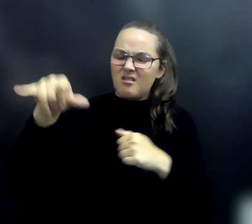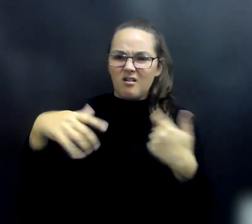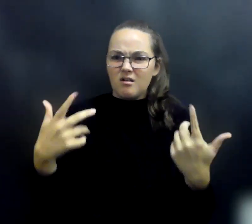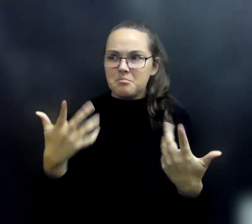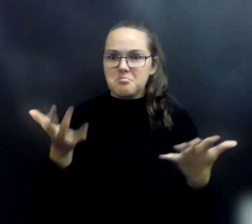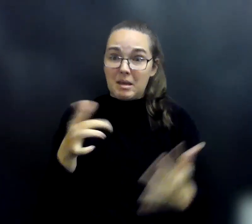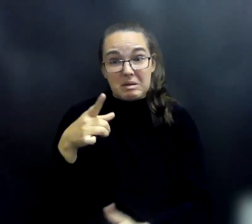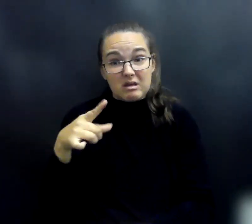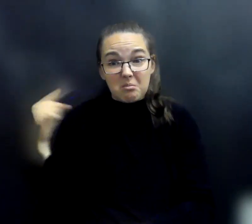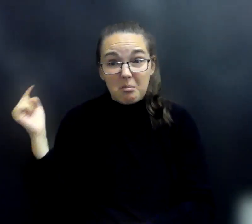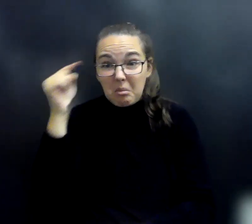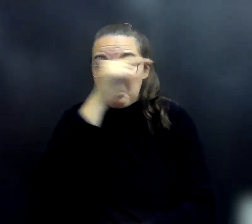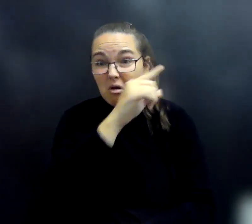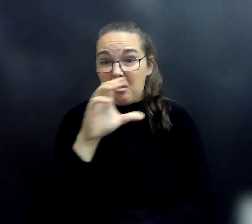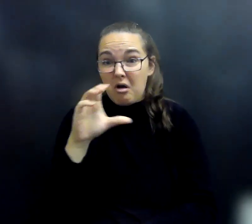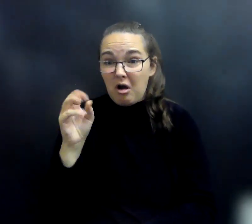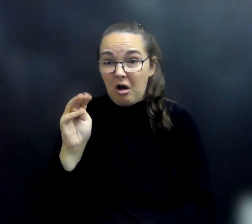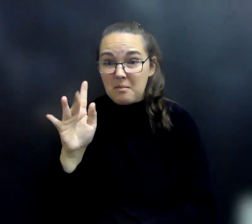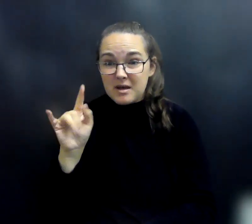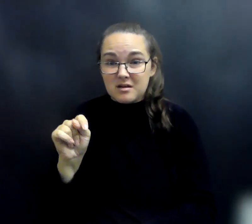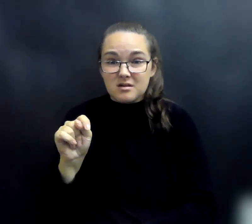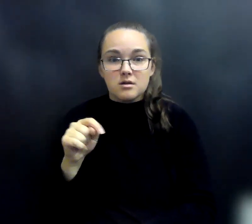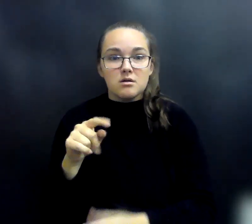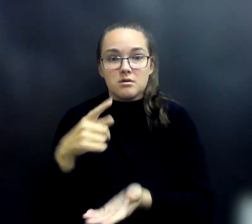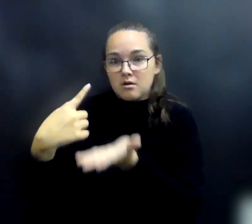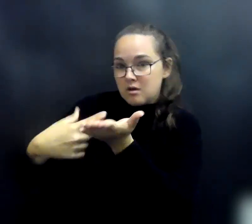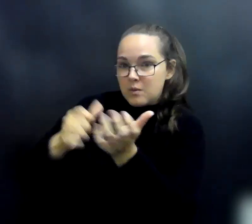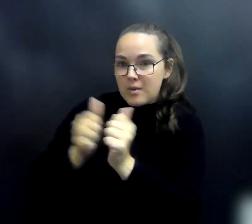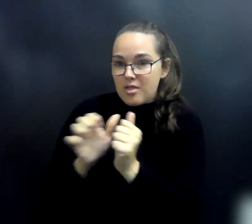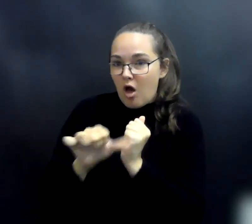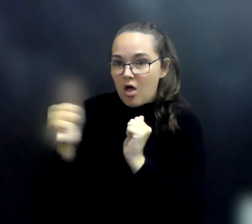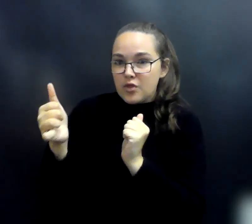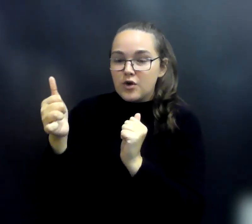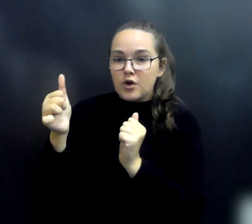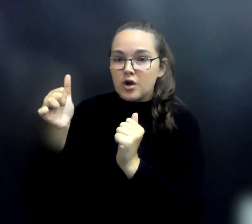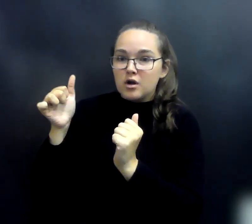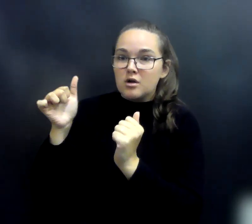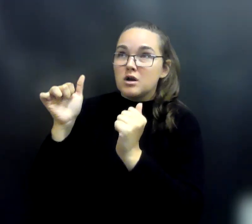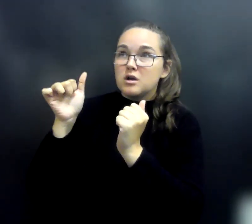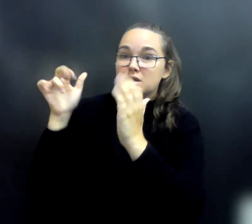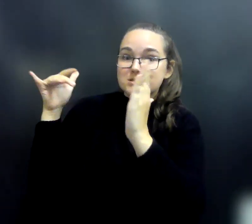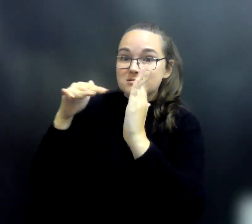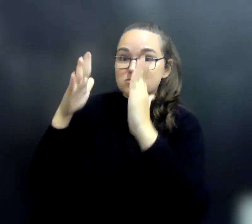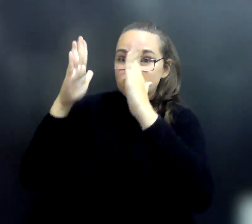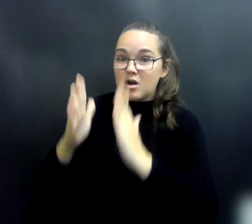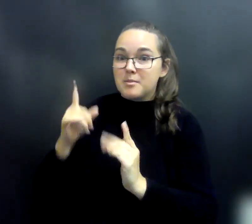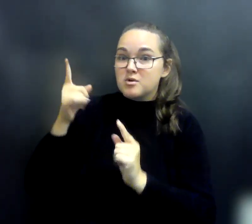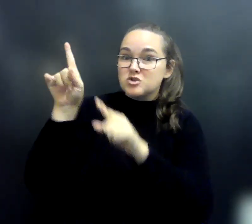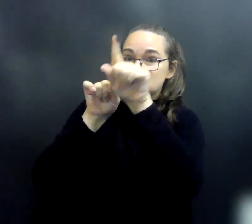comet? After talking with other astronomers, William realized that it wasn't a comet, either.